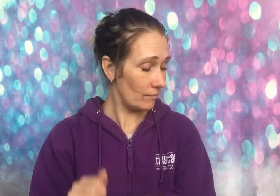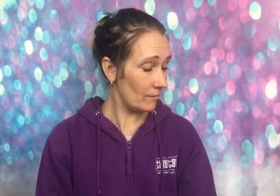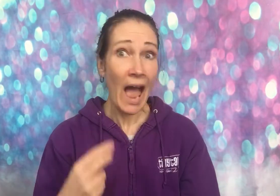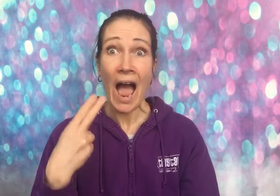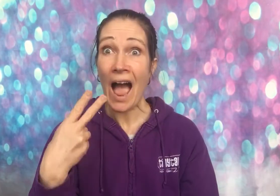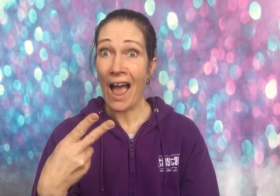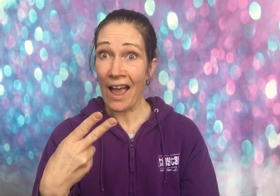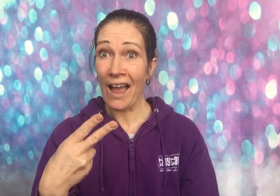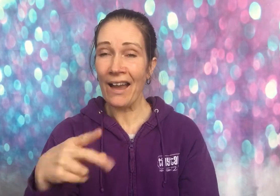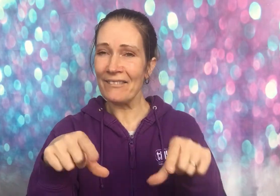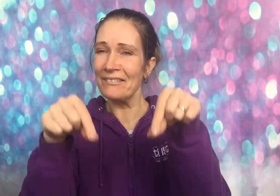socks.